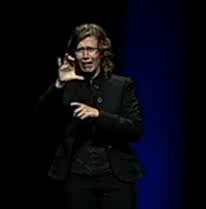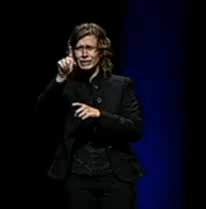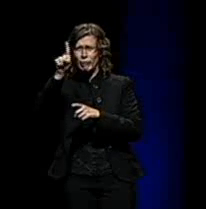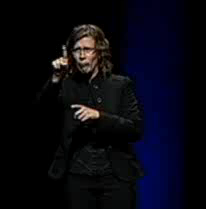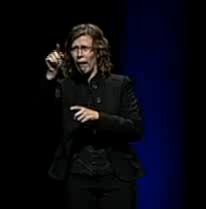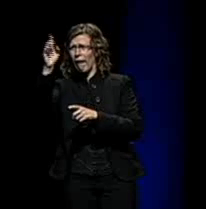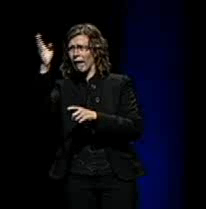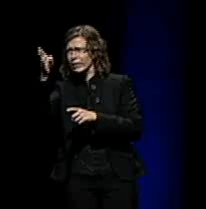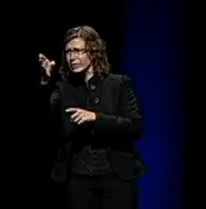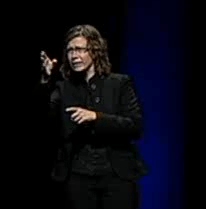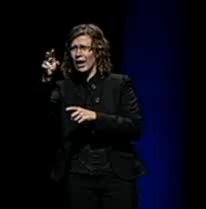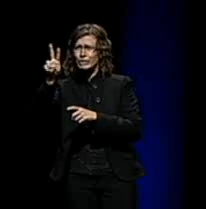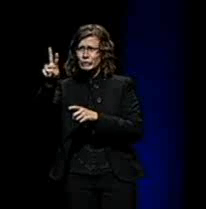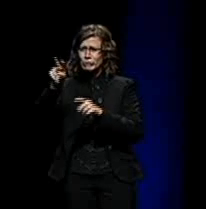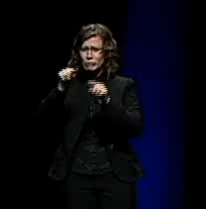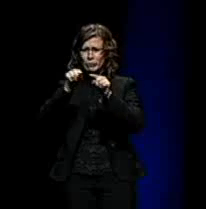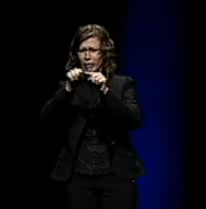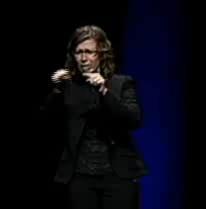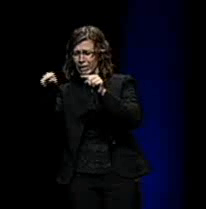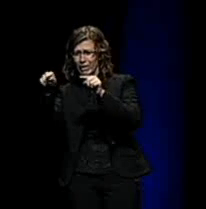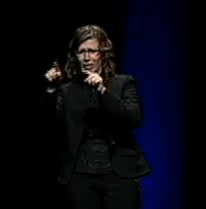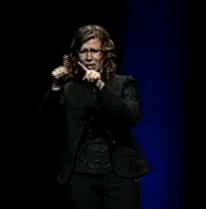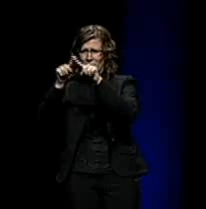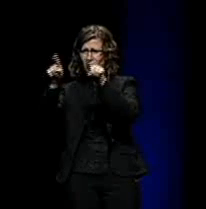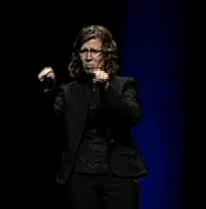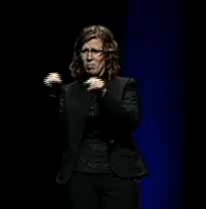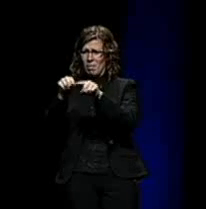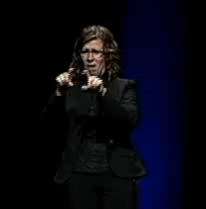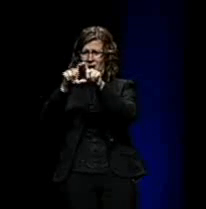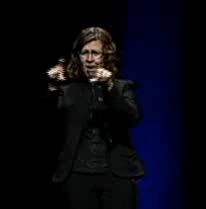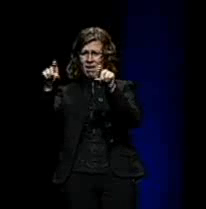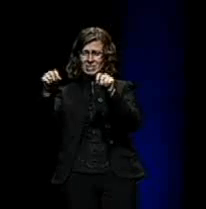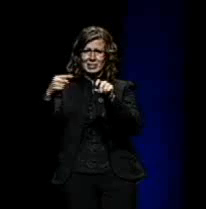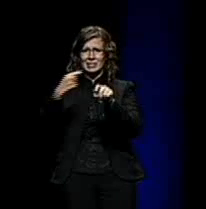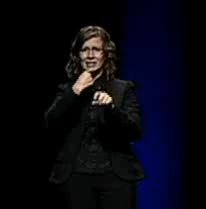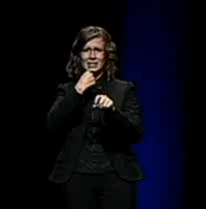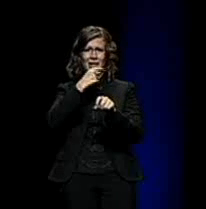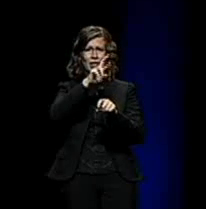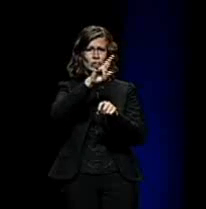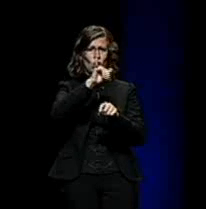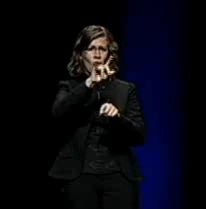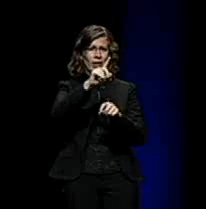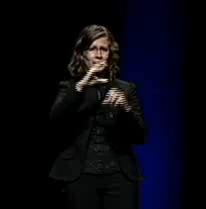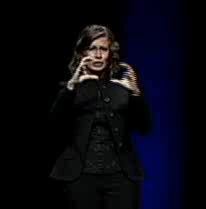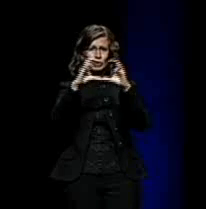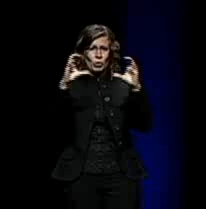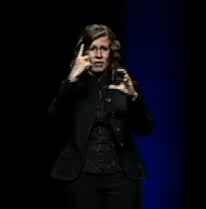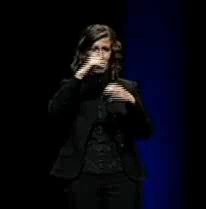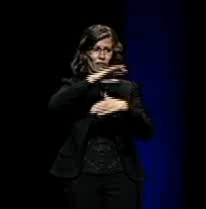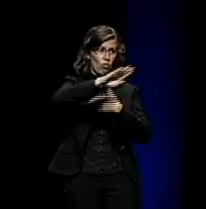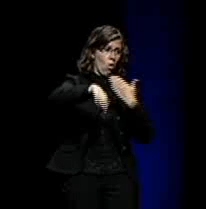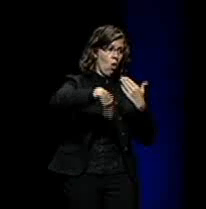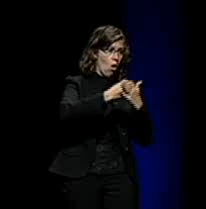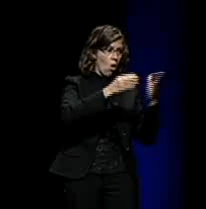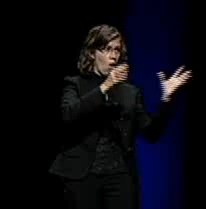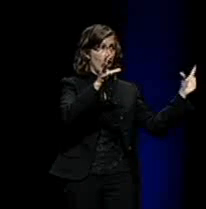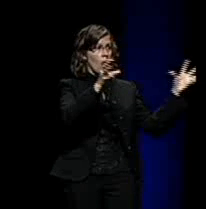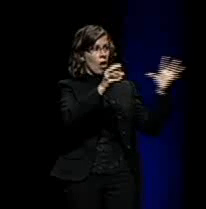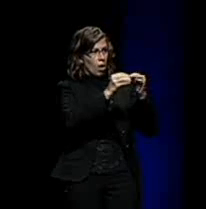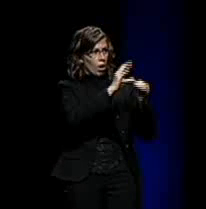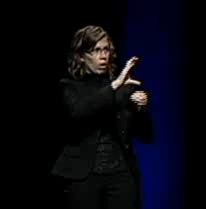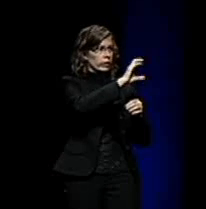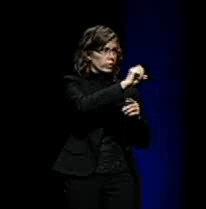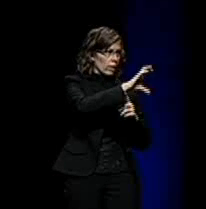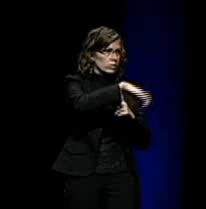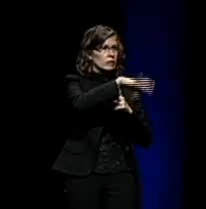NIC1/2, arrow to a box that says RID certified for all of these. And then below that, if